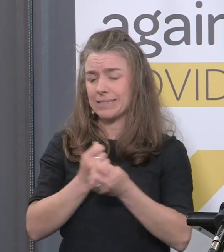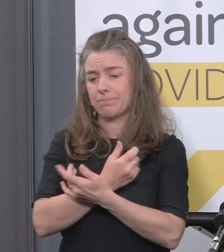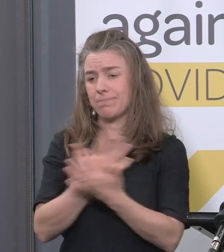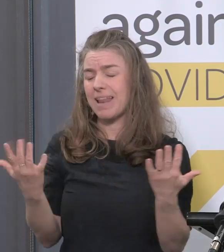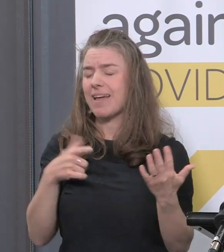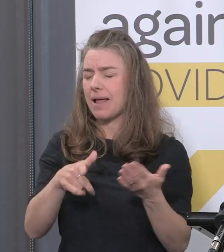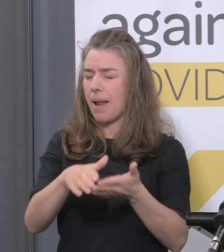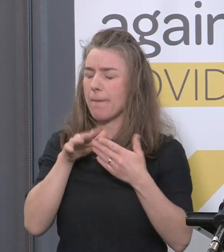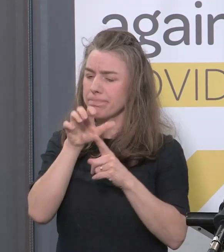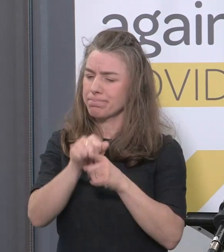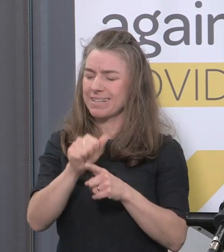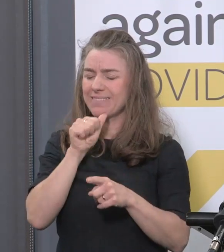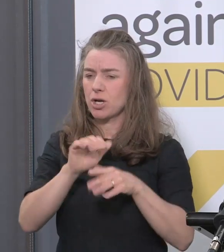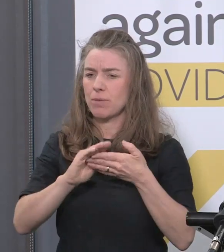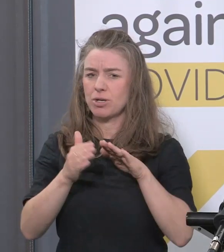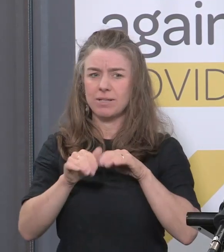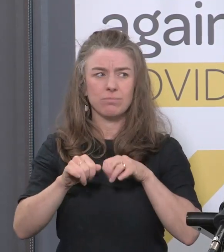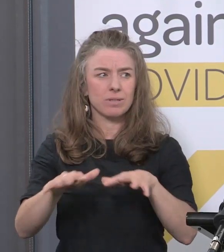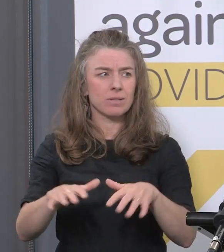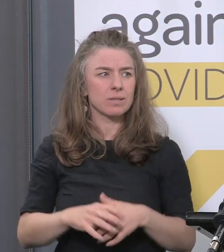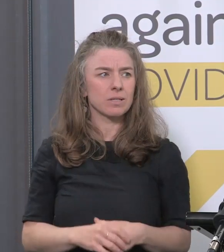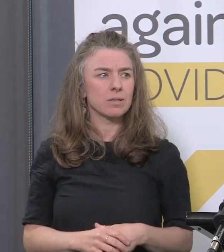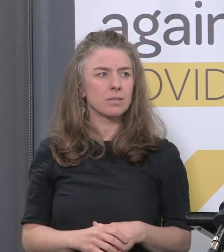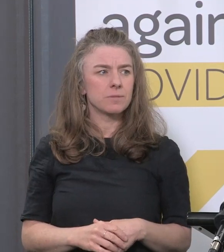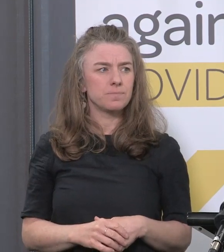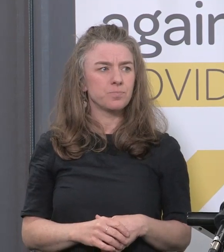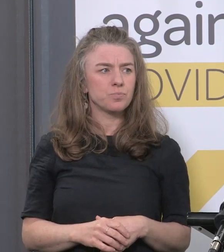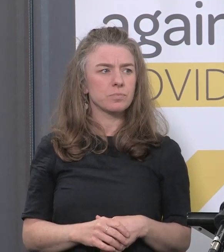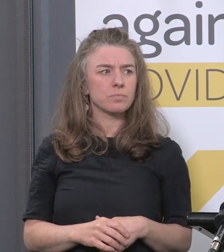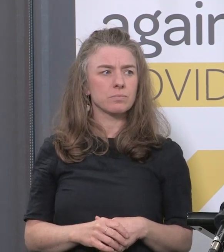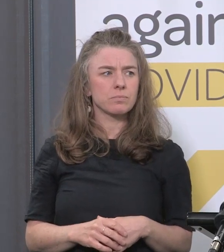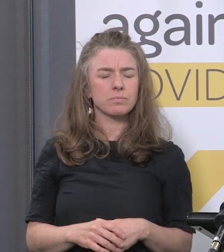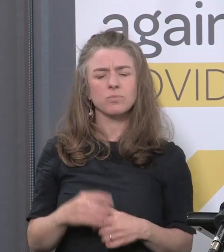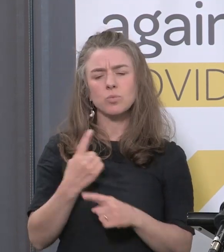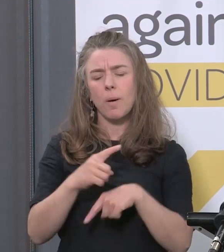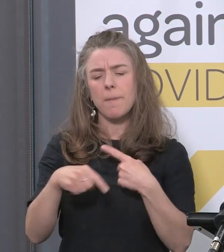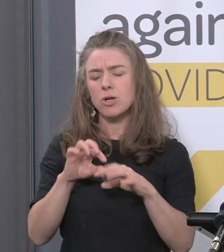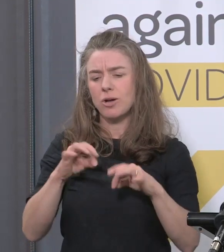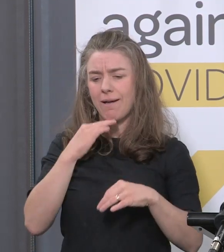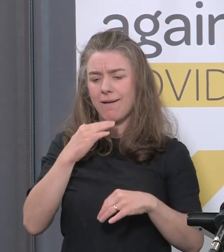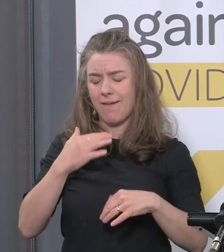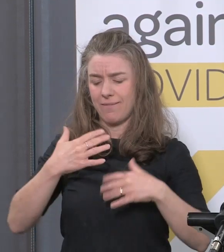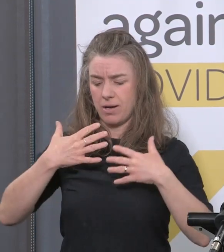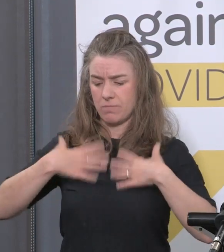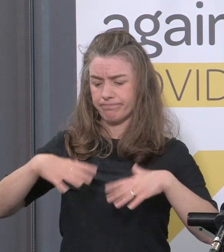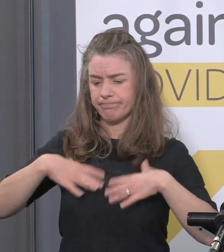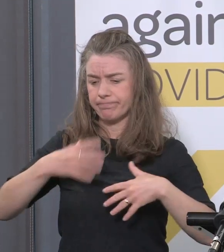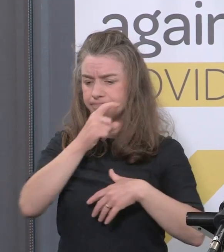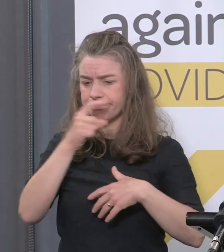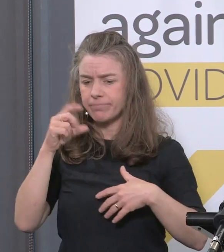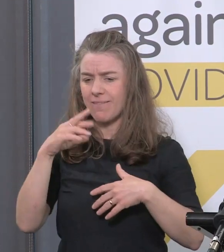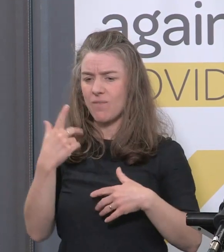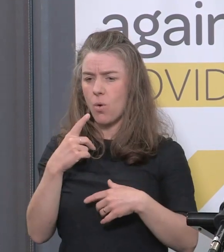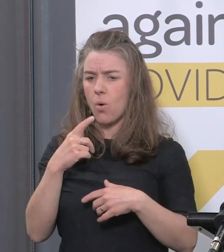community spread yet. Yeah. There was a question here. Yeah, there are reports of low stocks of PPE. What's the ministry doing about this? So we have